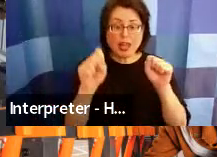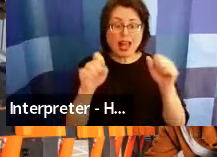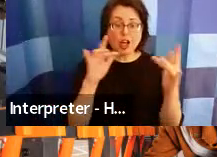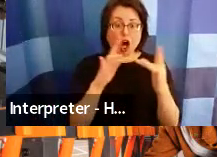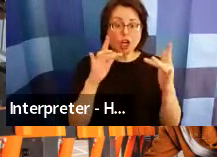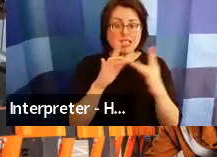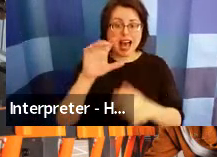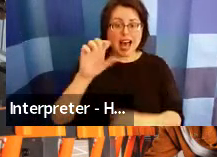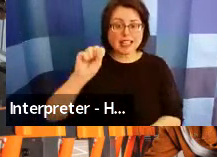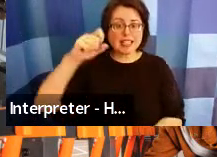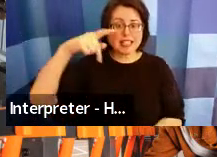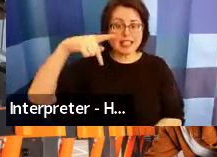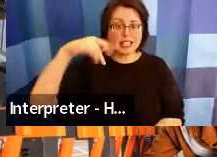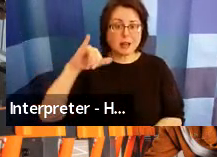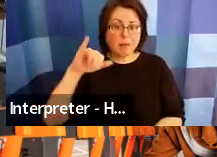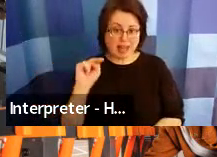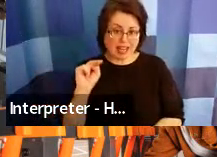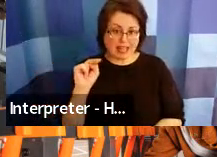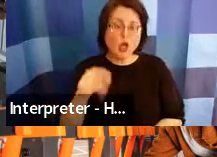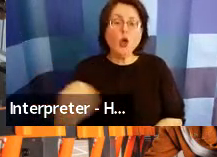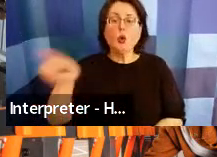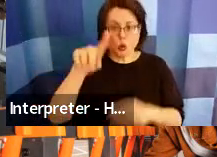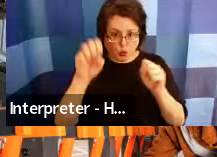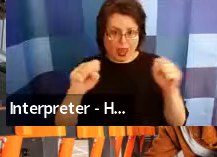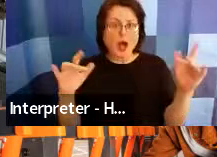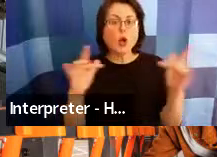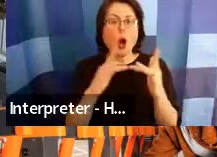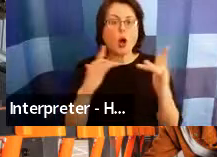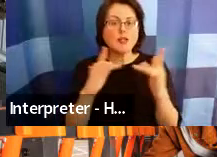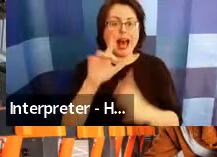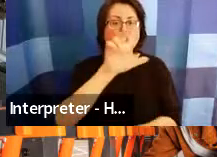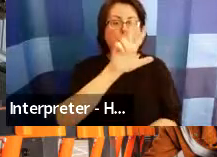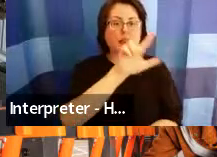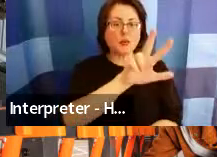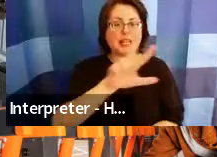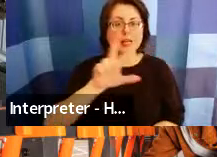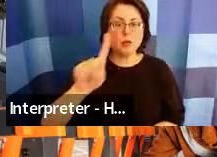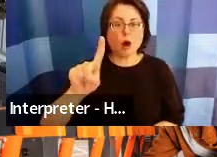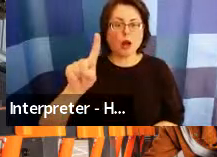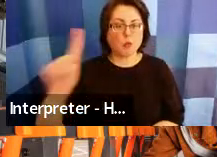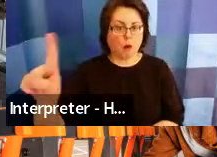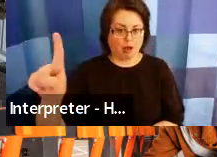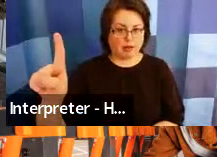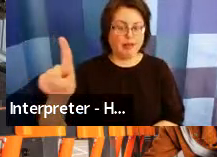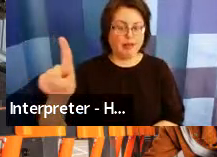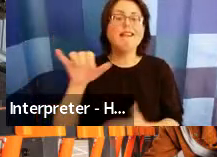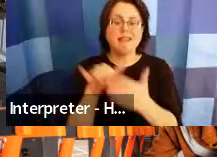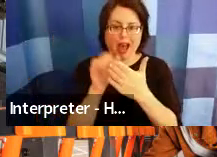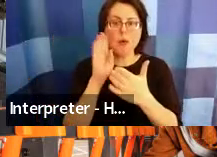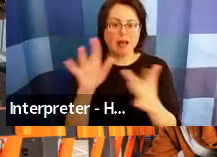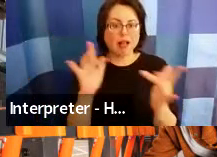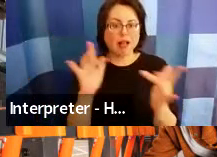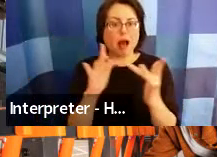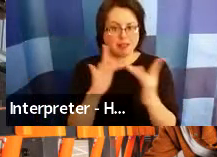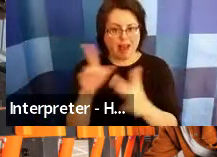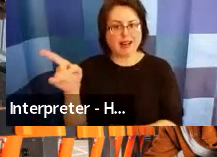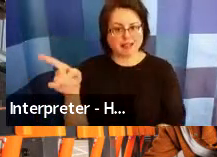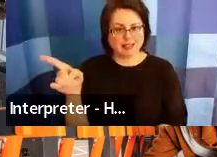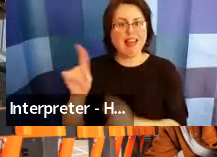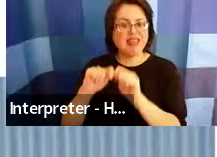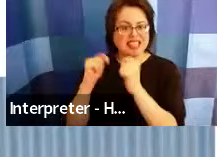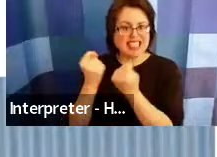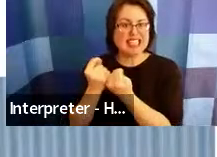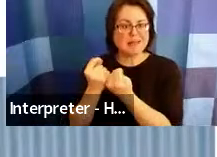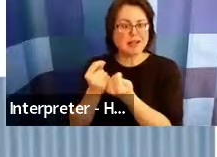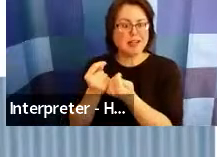we get those complaints directly to SPIN as well, to Jason's team on the ground. So we'll go to the